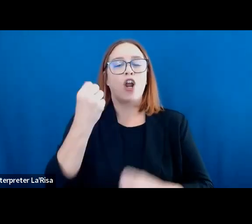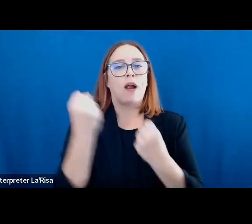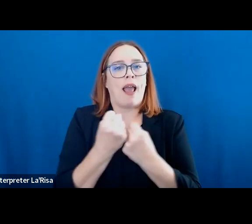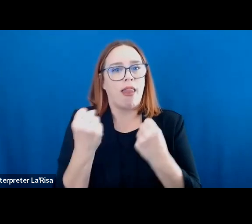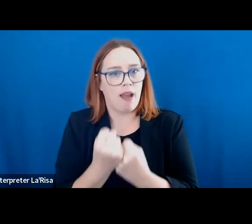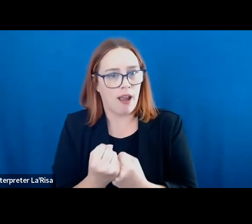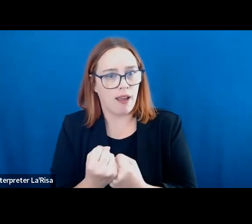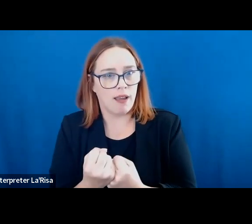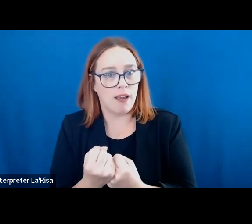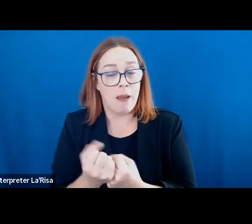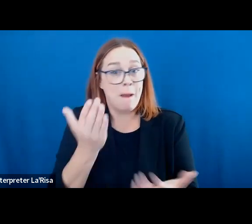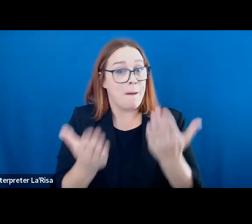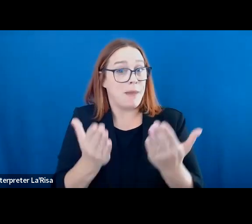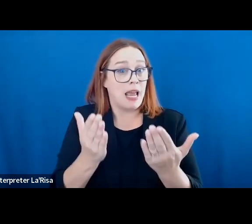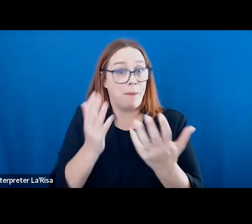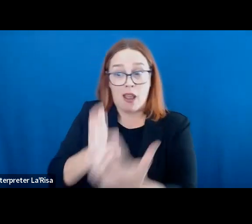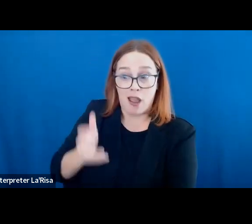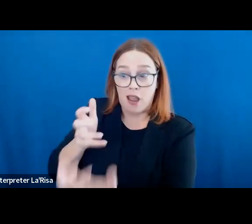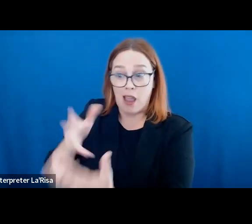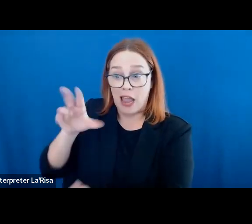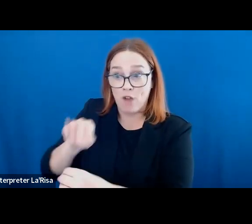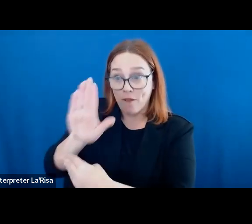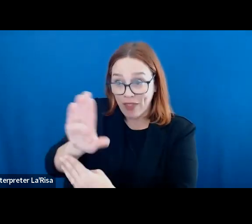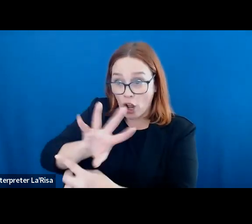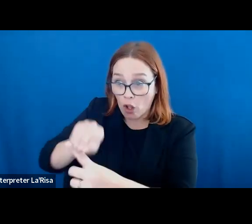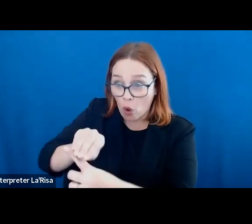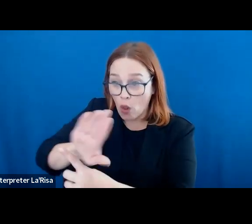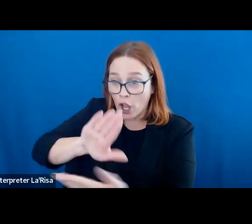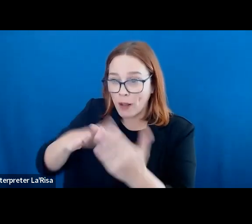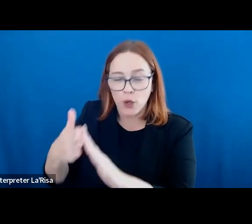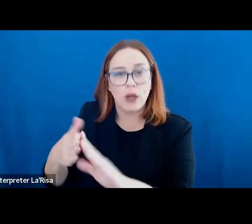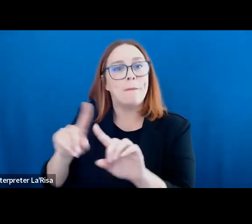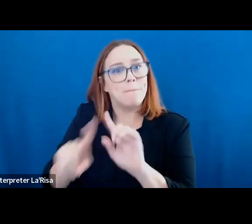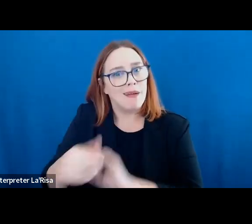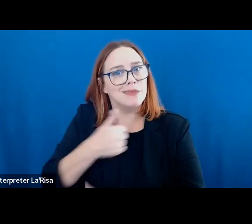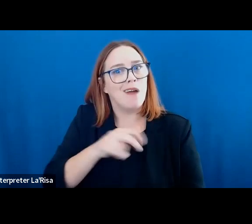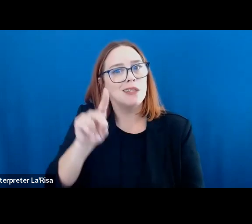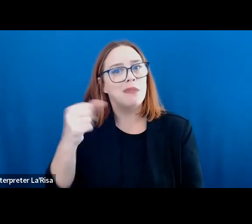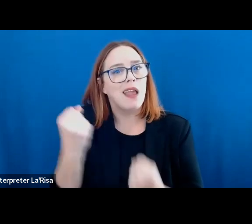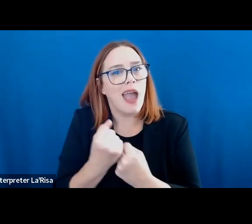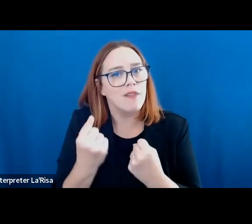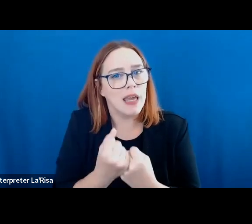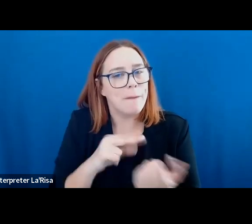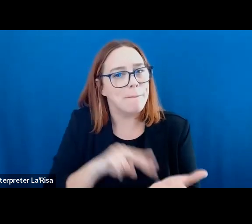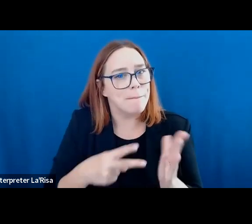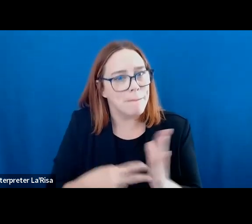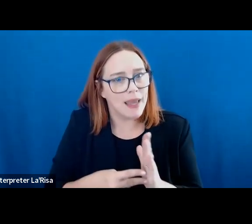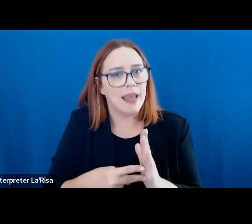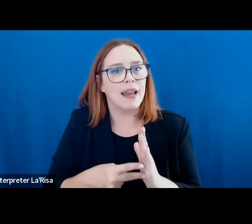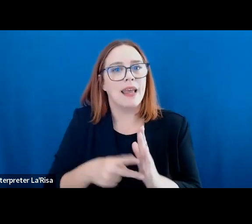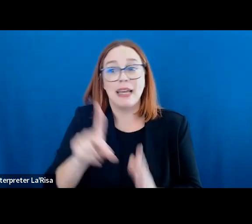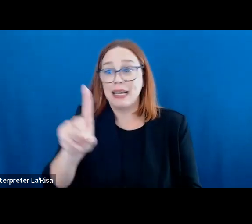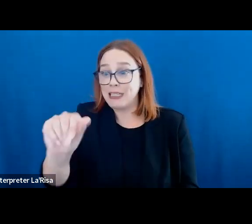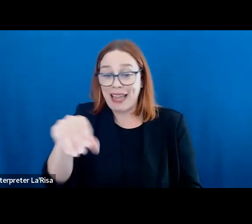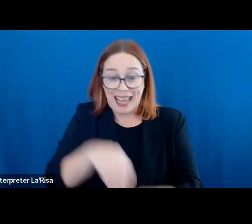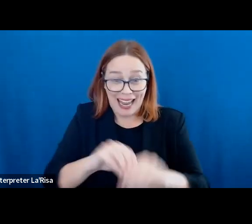that as a disability advocate, disability is a part of every community. So we should be allies to every community. We should be accomplices